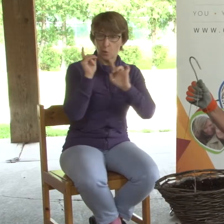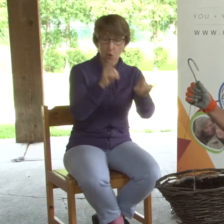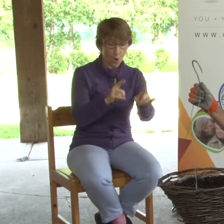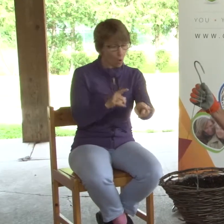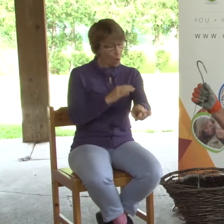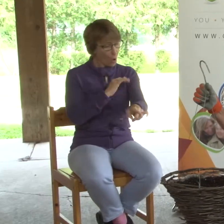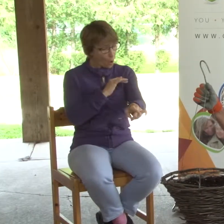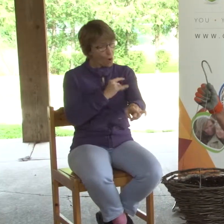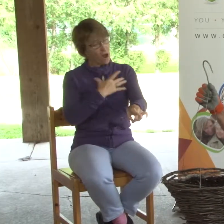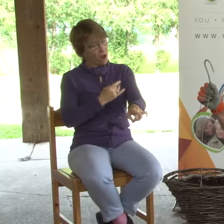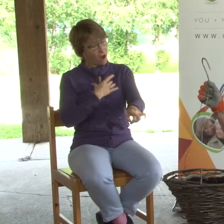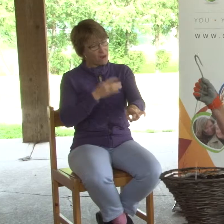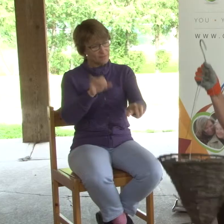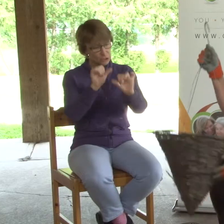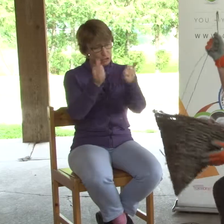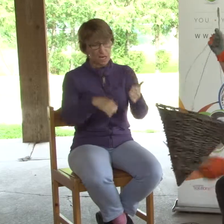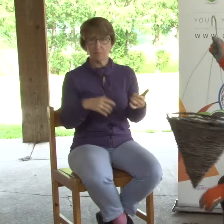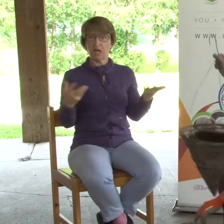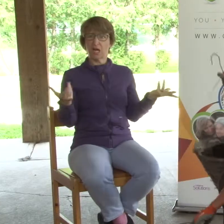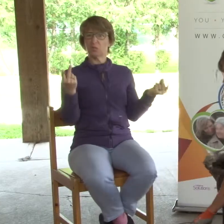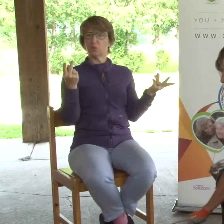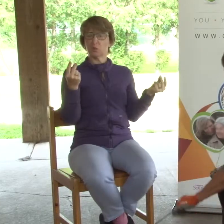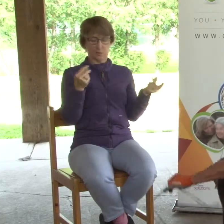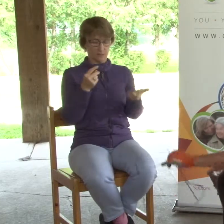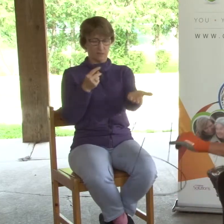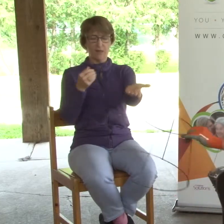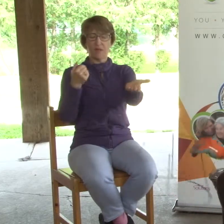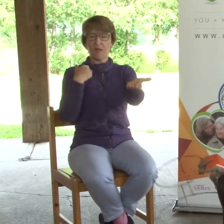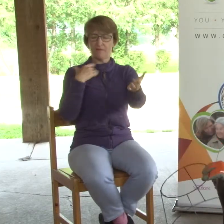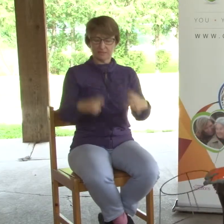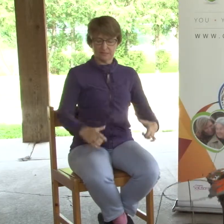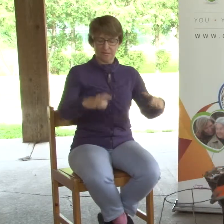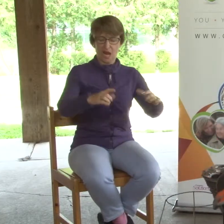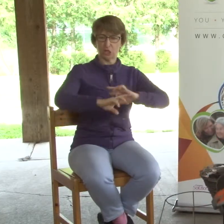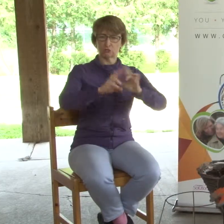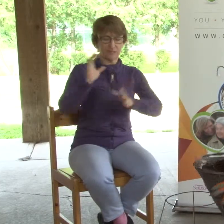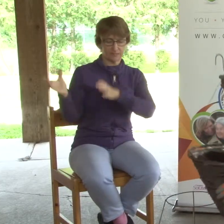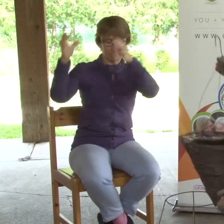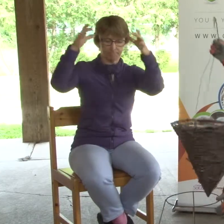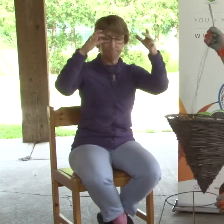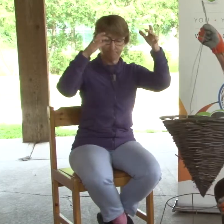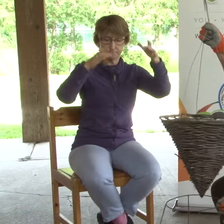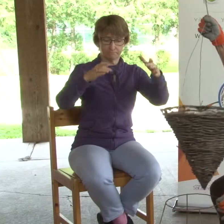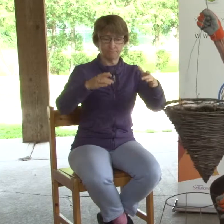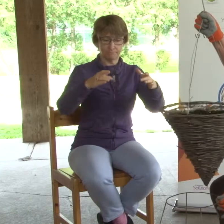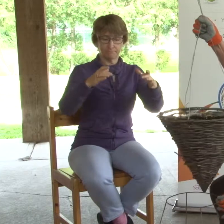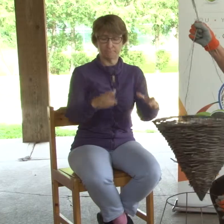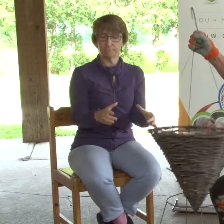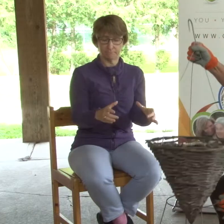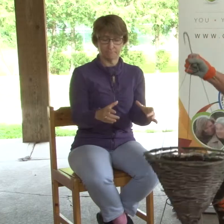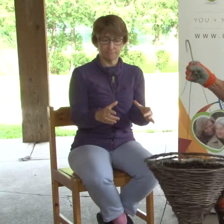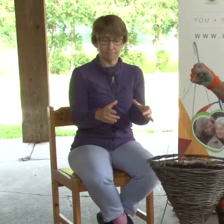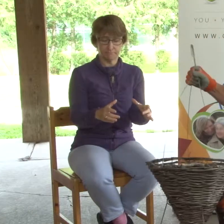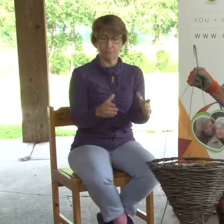and you're buying a container like this, they will provide a stand. Now we can work here on top of the milk